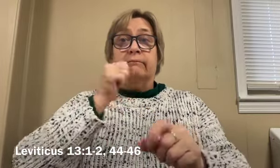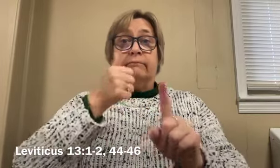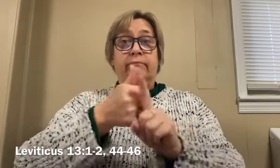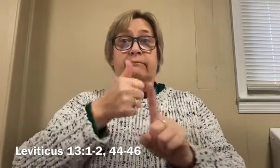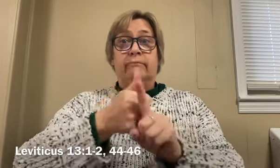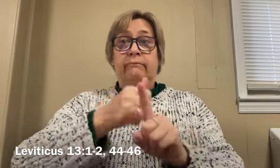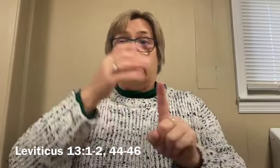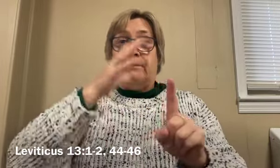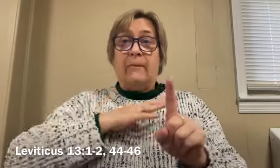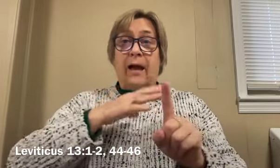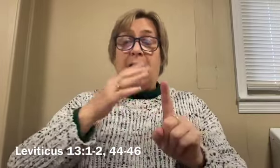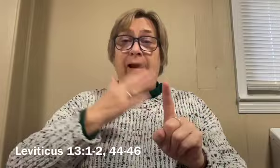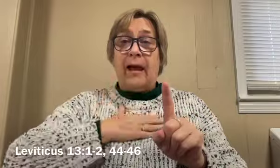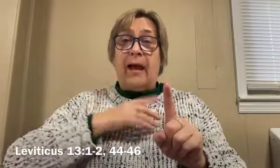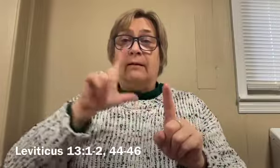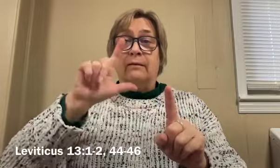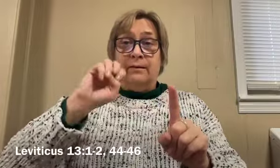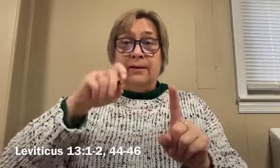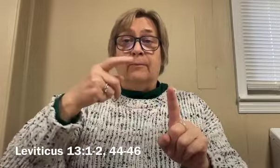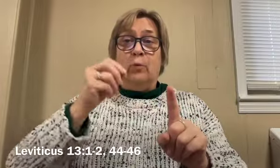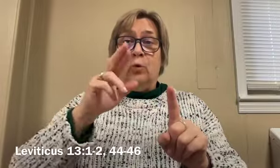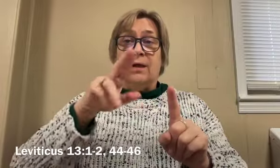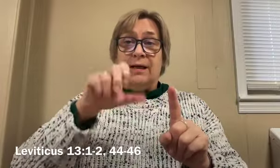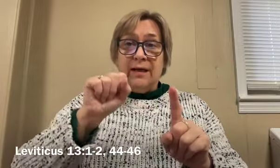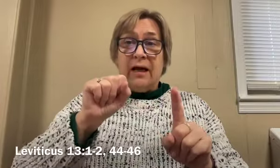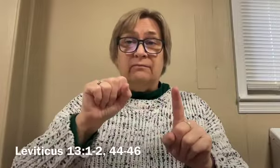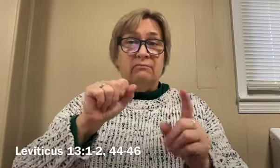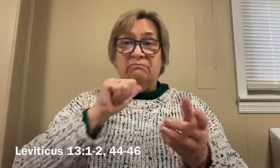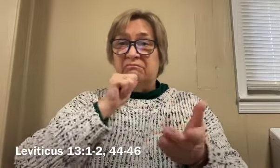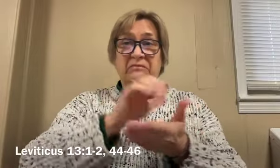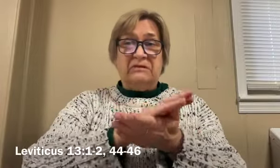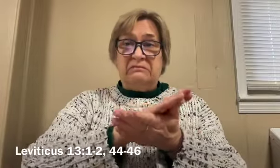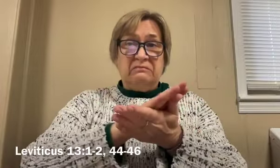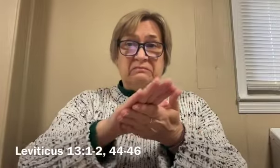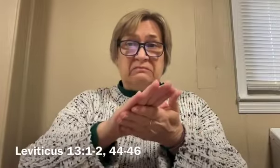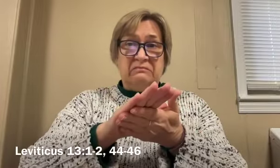If the man is leprous and unclean,